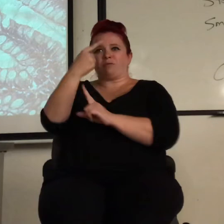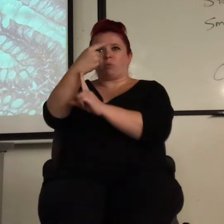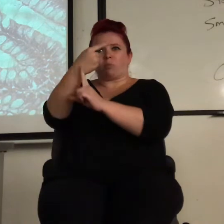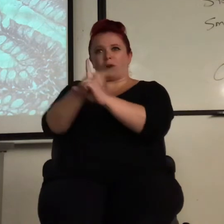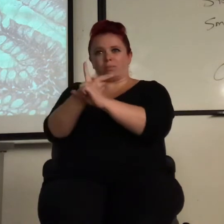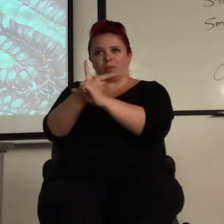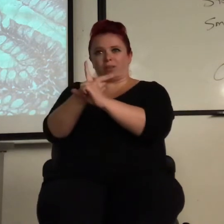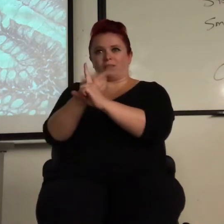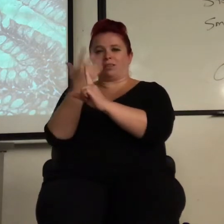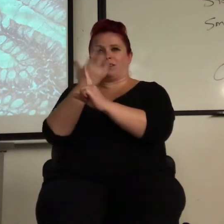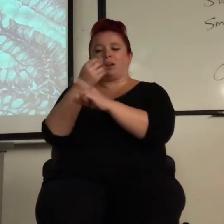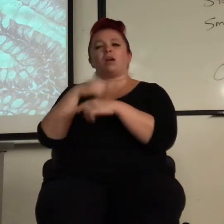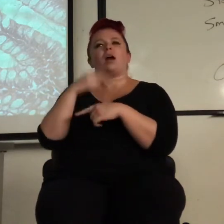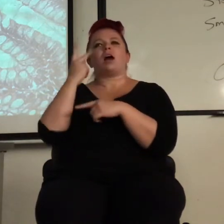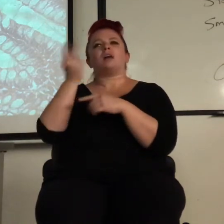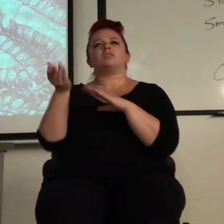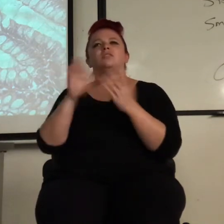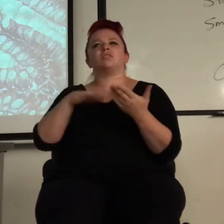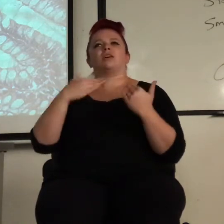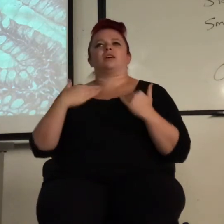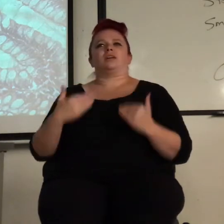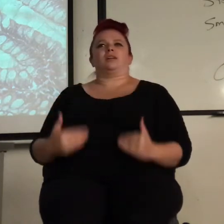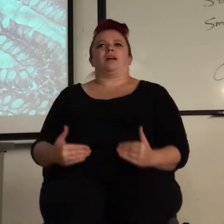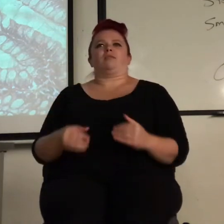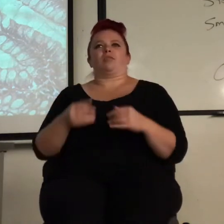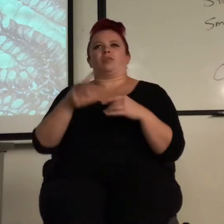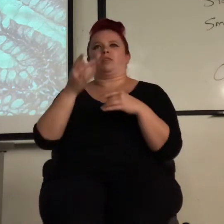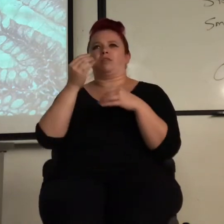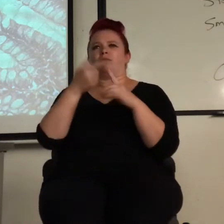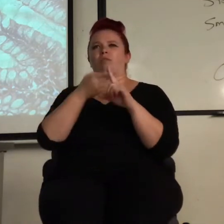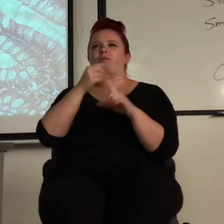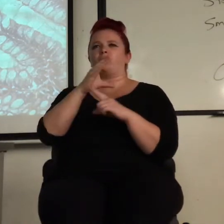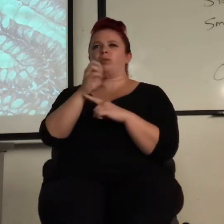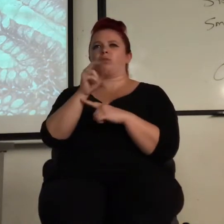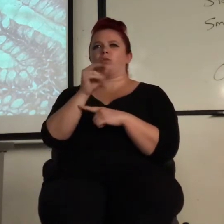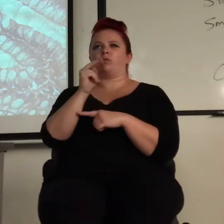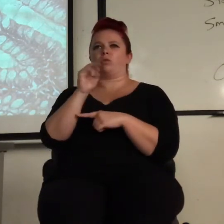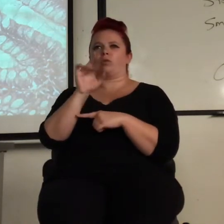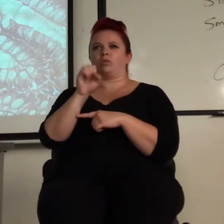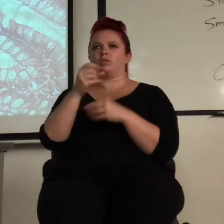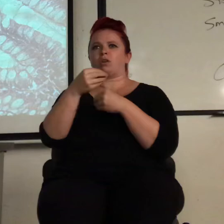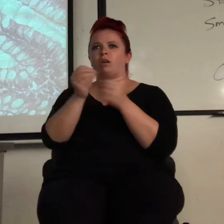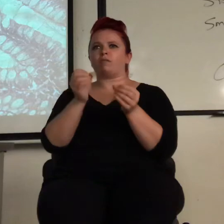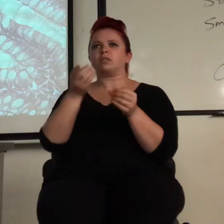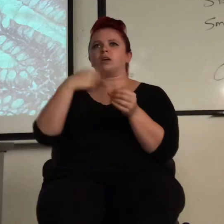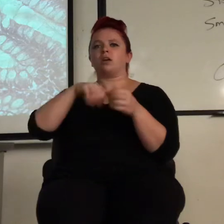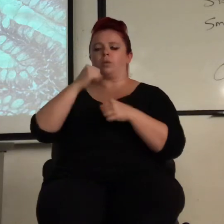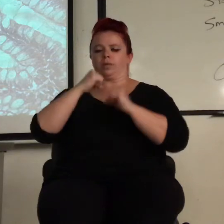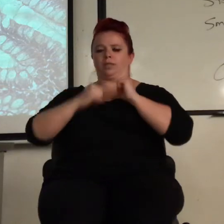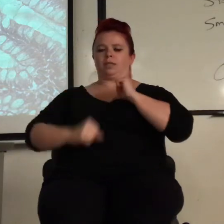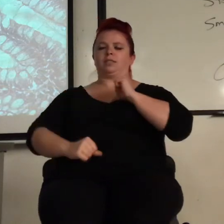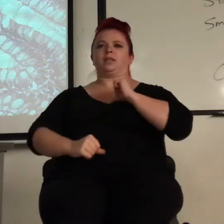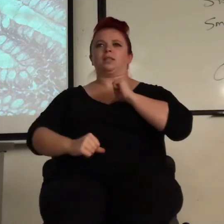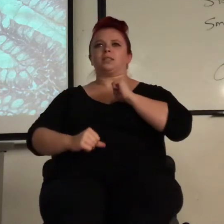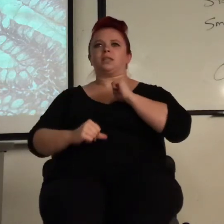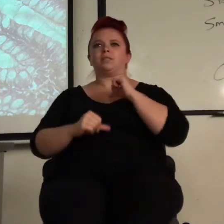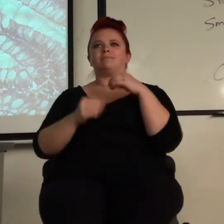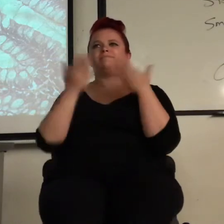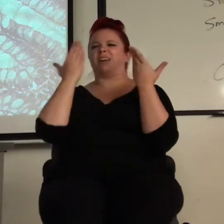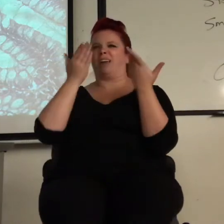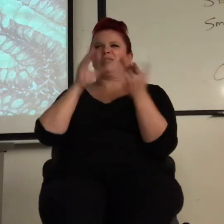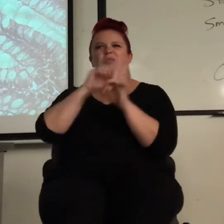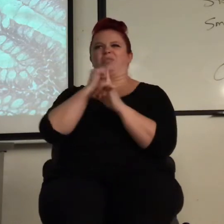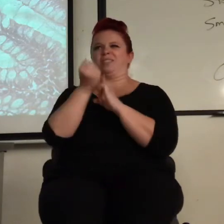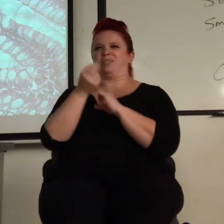was doing a cadaver lab at the coroner's office, and we dissected this person. I don't know the case